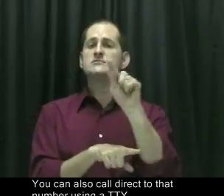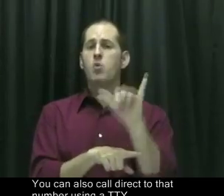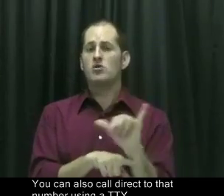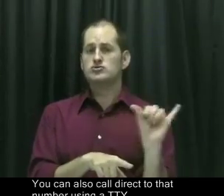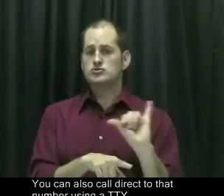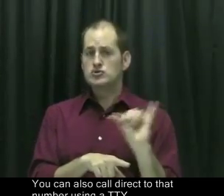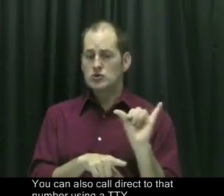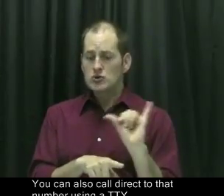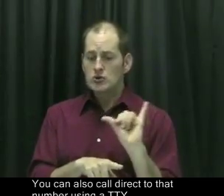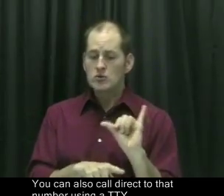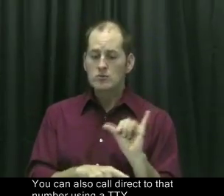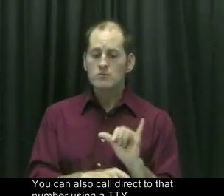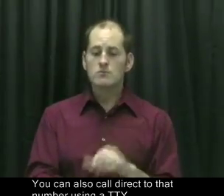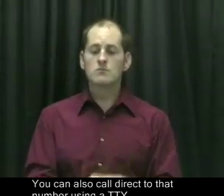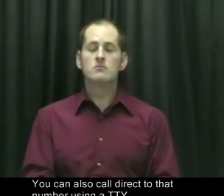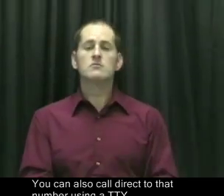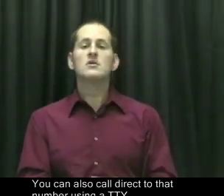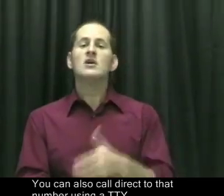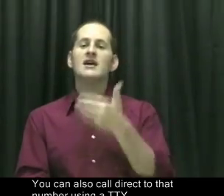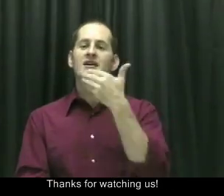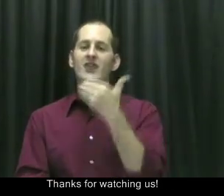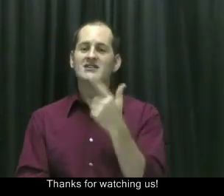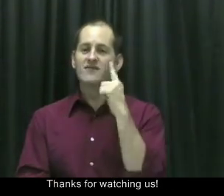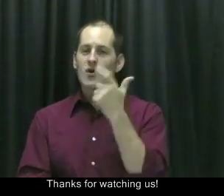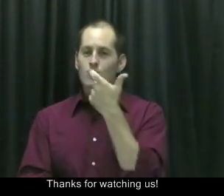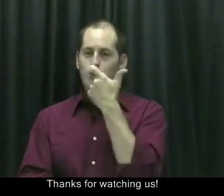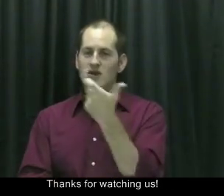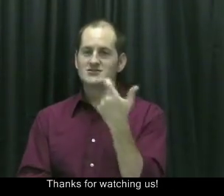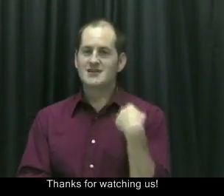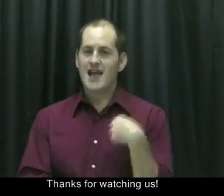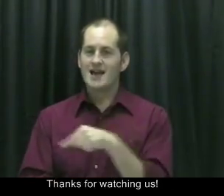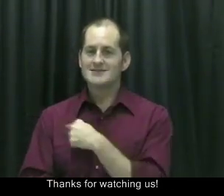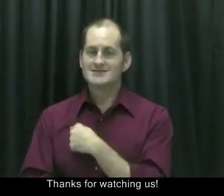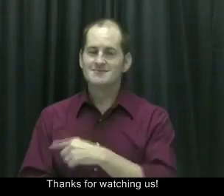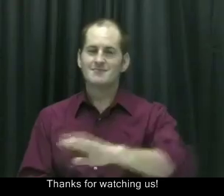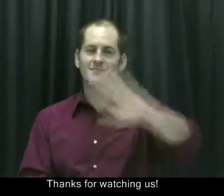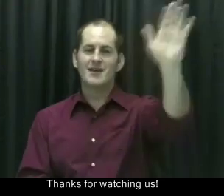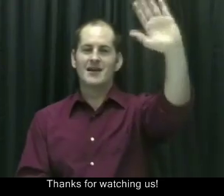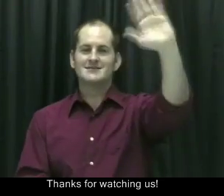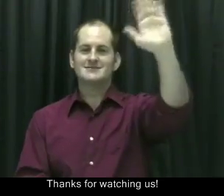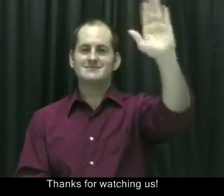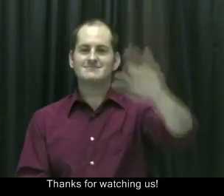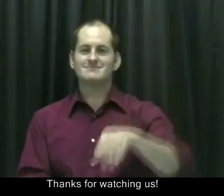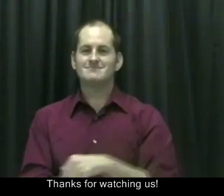You can also call direct to that number using a TTY. Thank you for watching us.